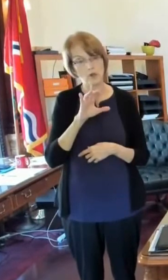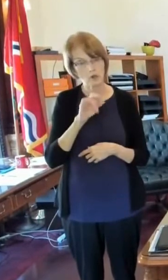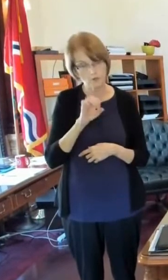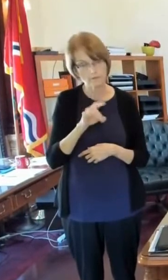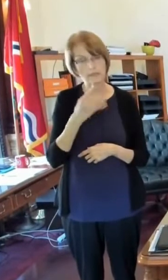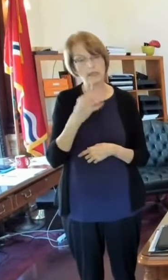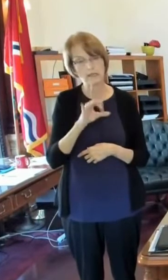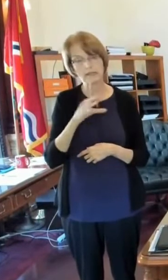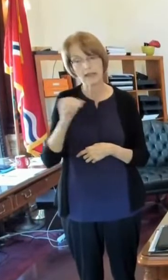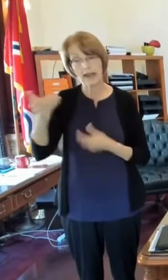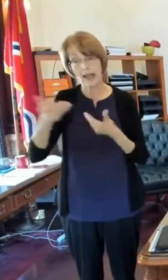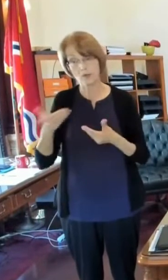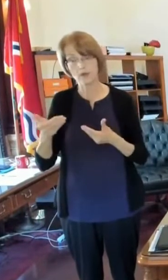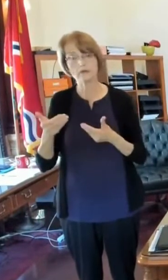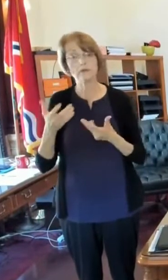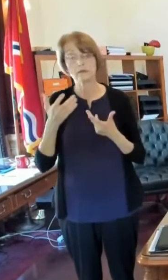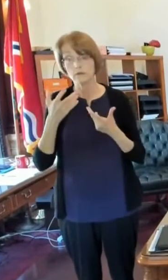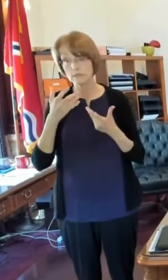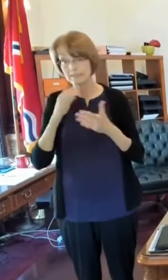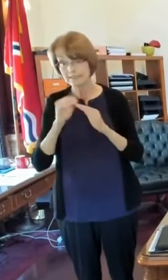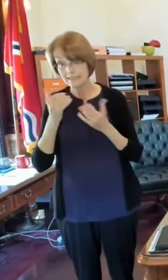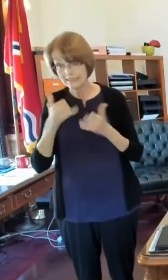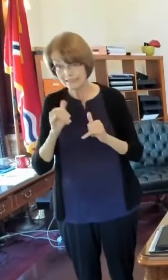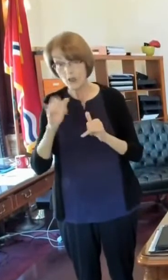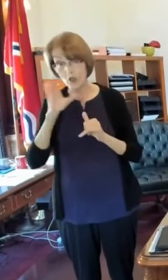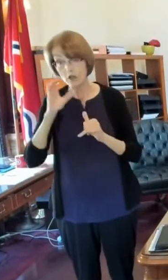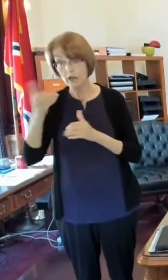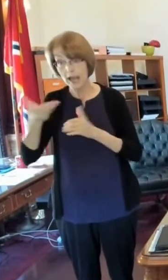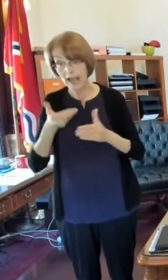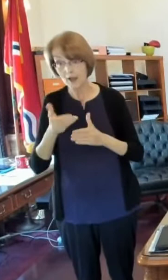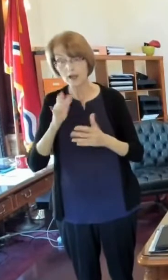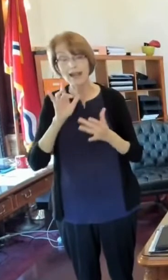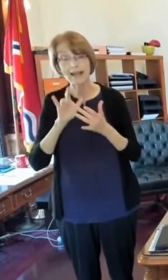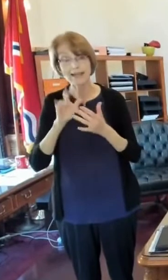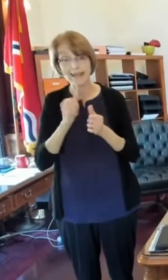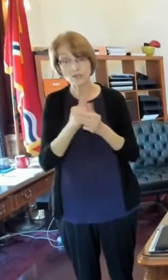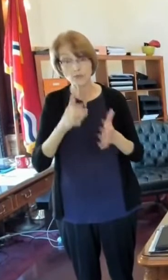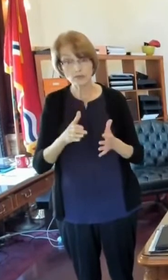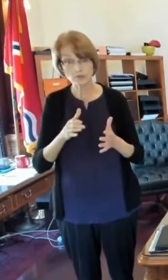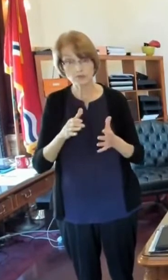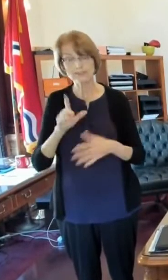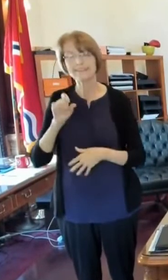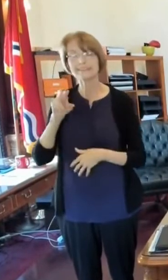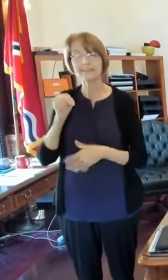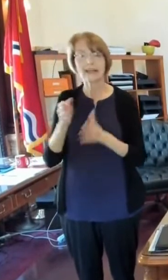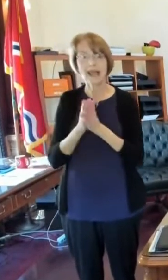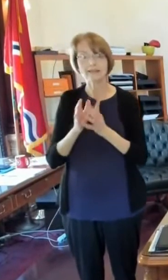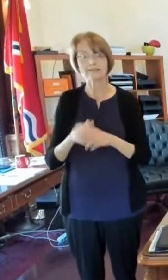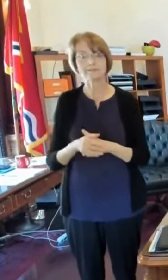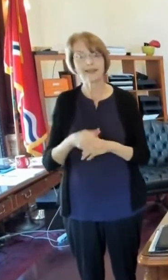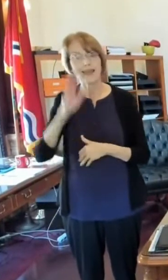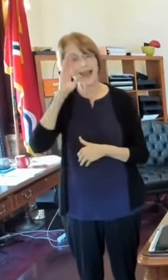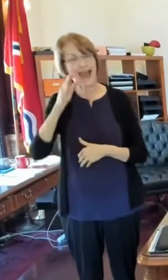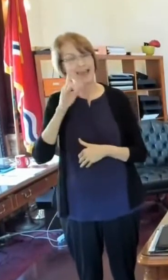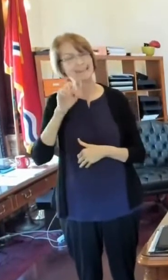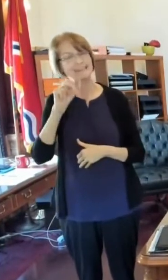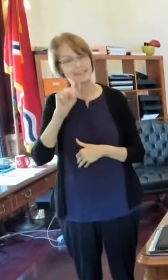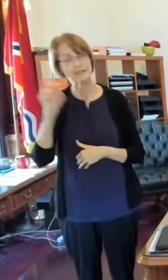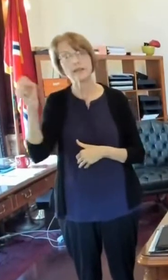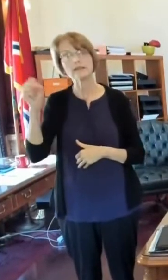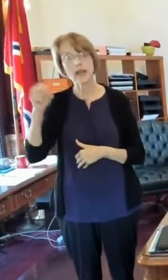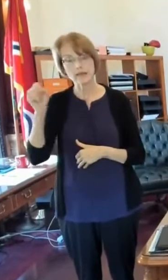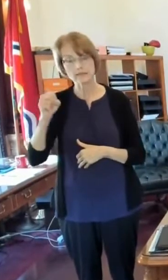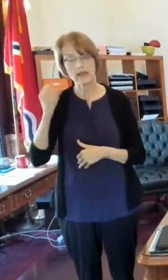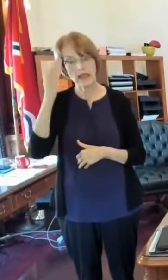for contact tracers who might be able to help the health department? That's a question from Dean. Hi, Dean. Yes, we are. I know